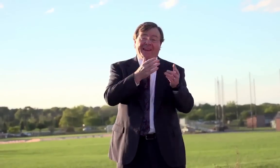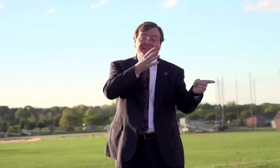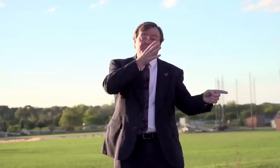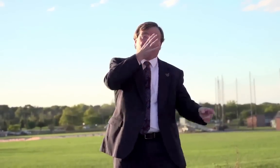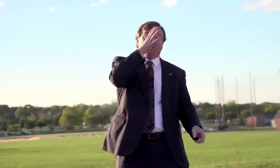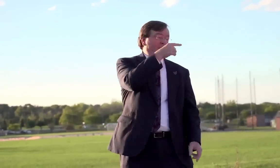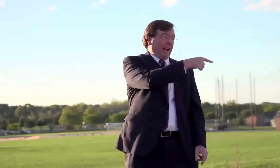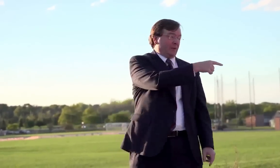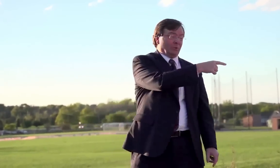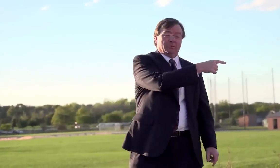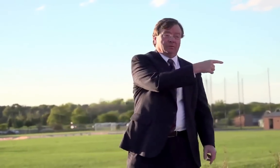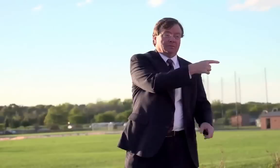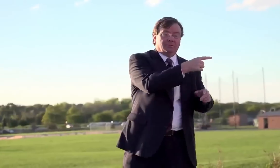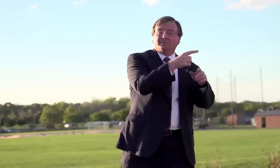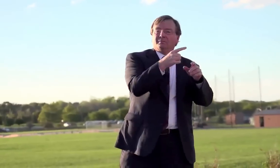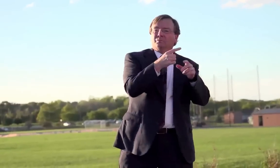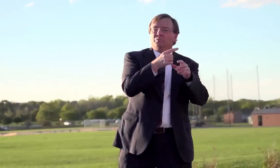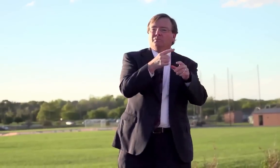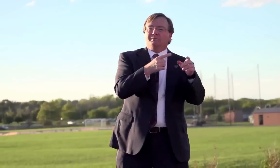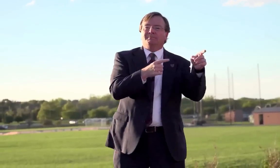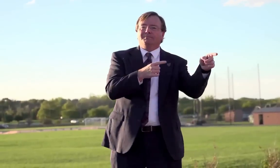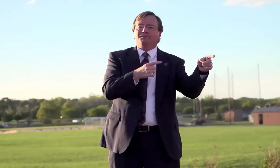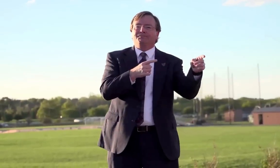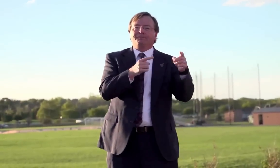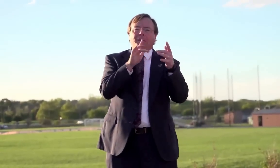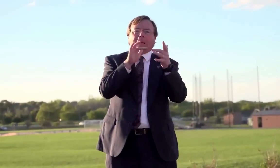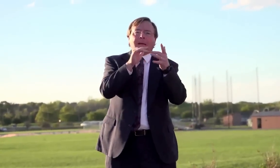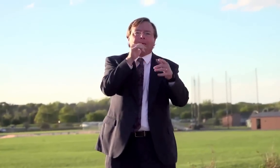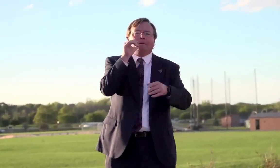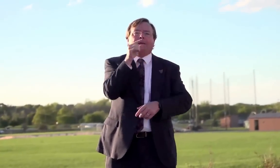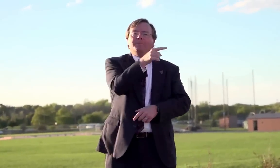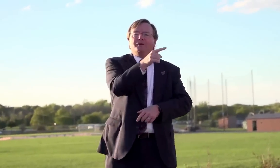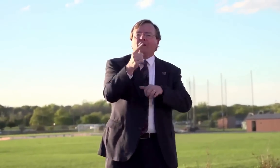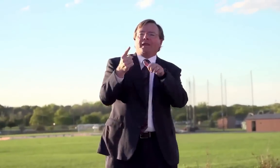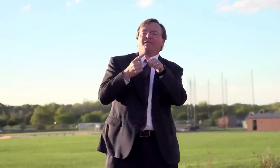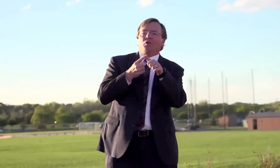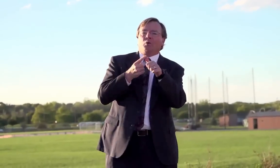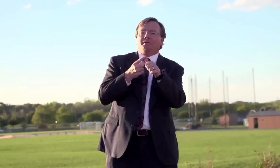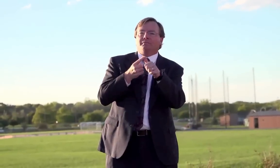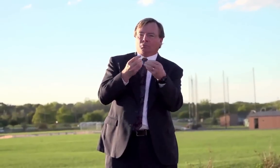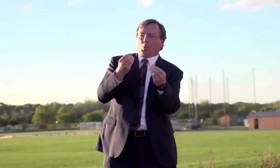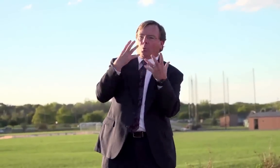First, I want to thank his parents to be with us this evening.